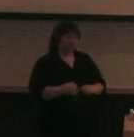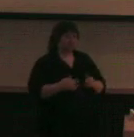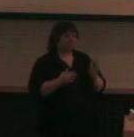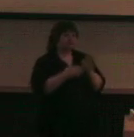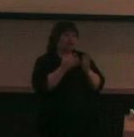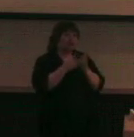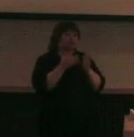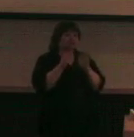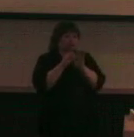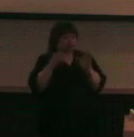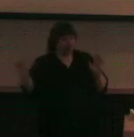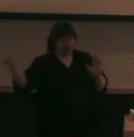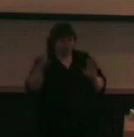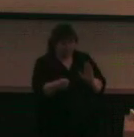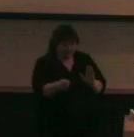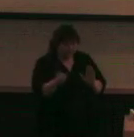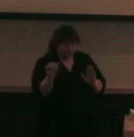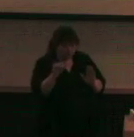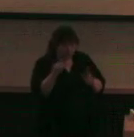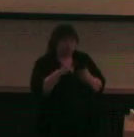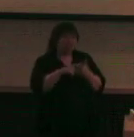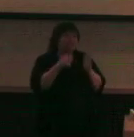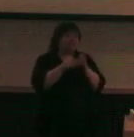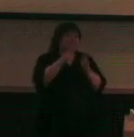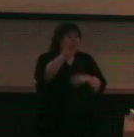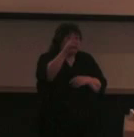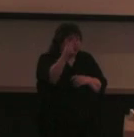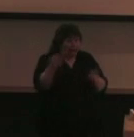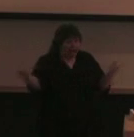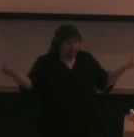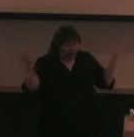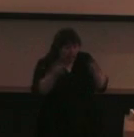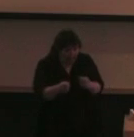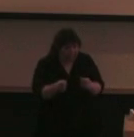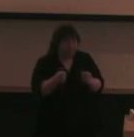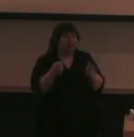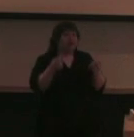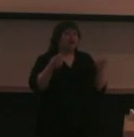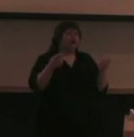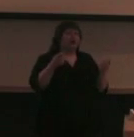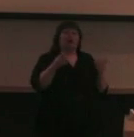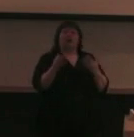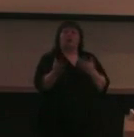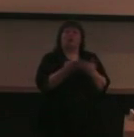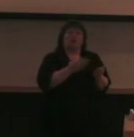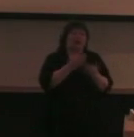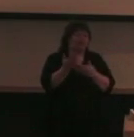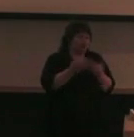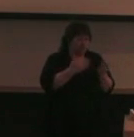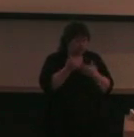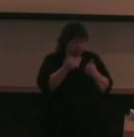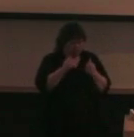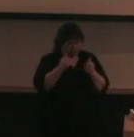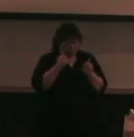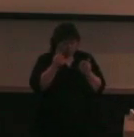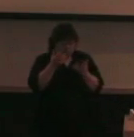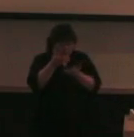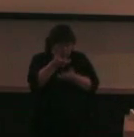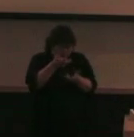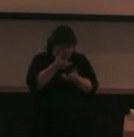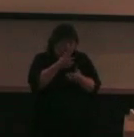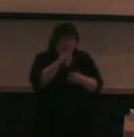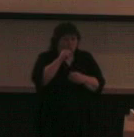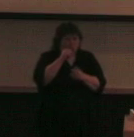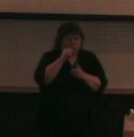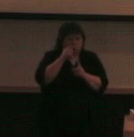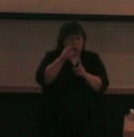working with an interpreter, sometimes it's working with a CDI, communication specialist, whomever that is, as well as who's